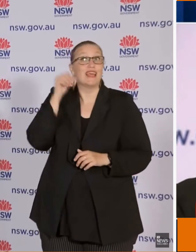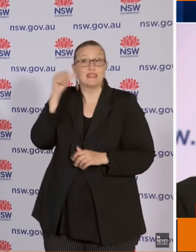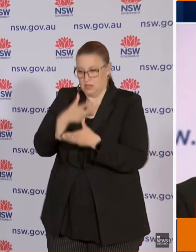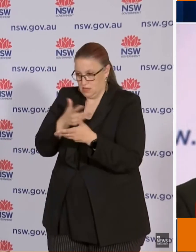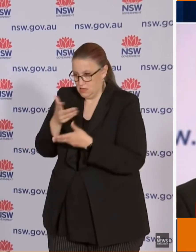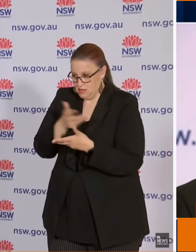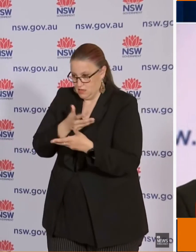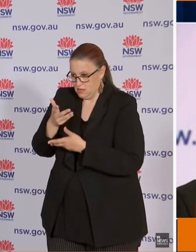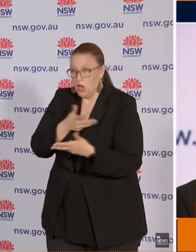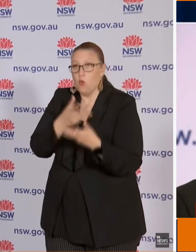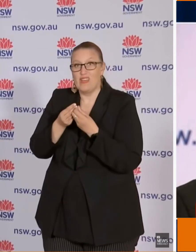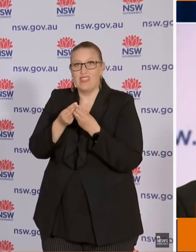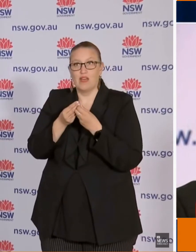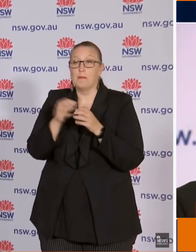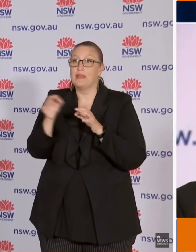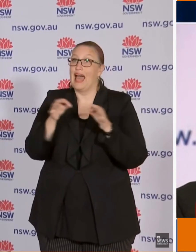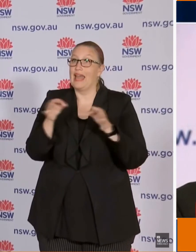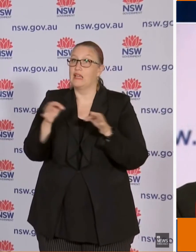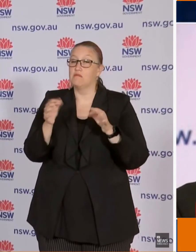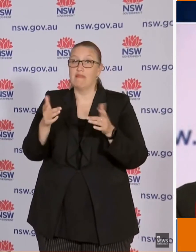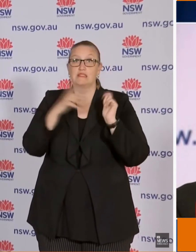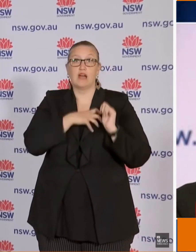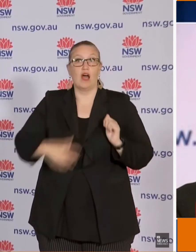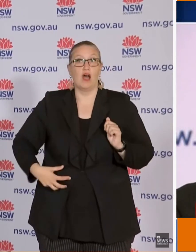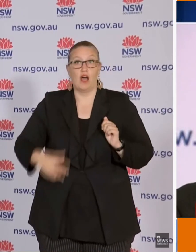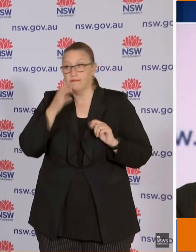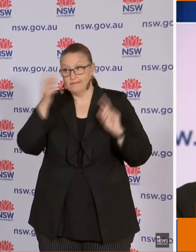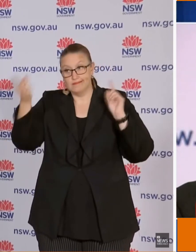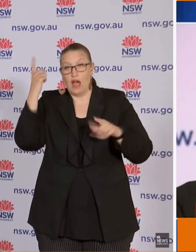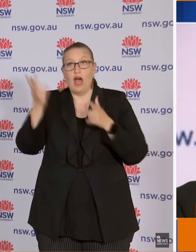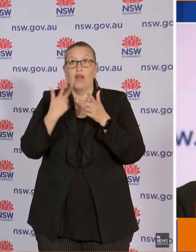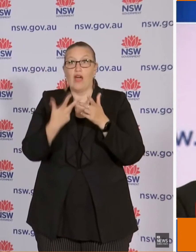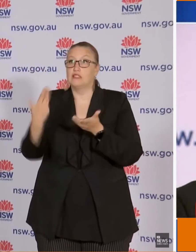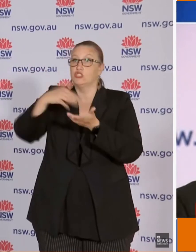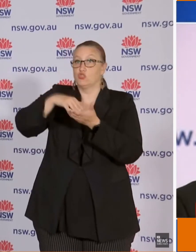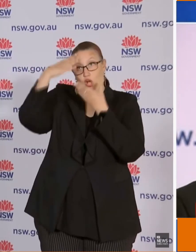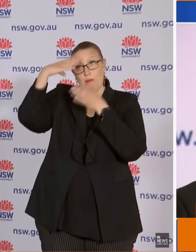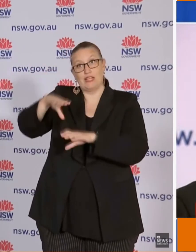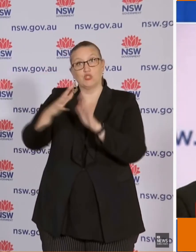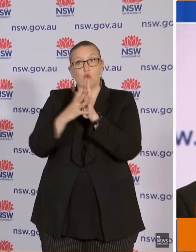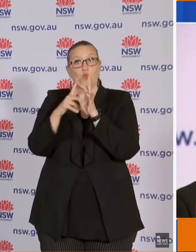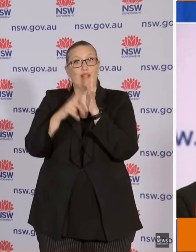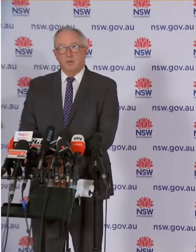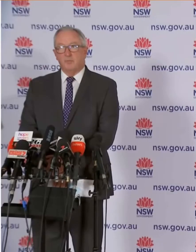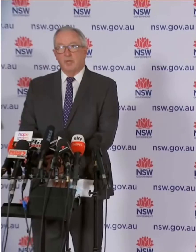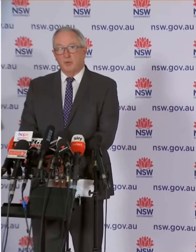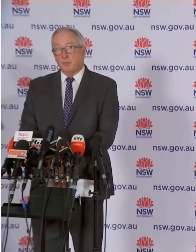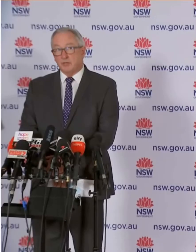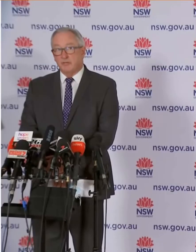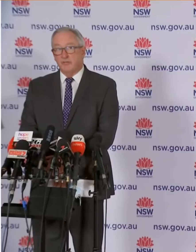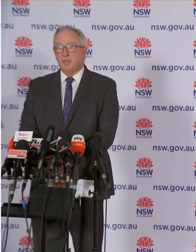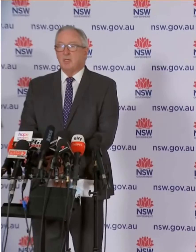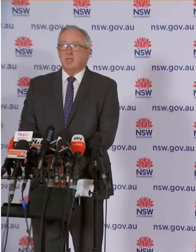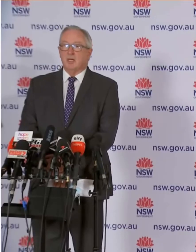to have additional accommodation available on a portable basis up in Wilcannia to allow separation of people